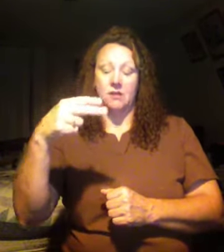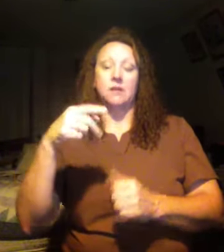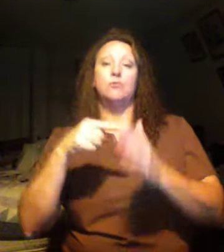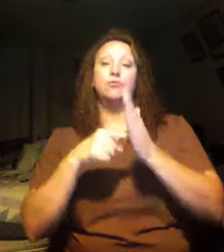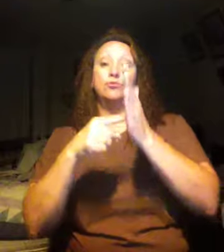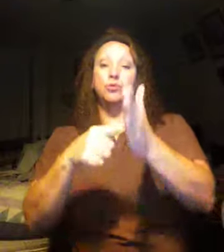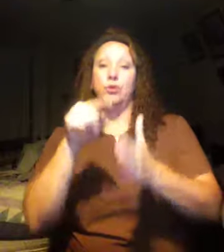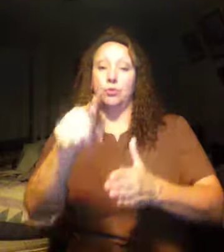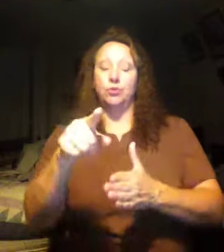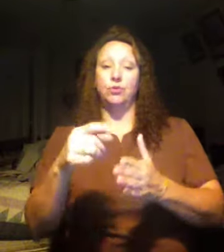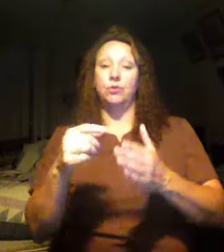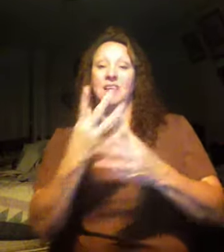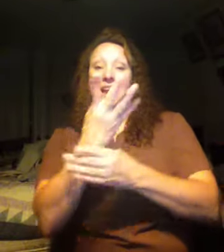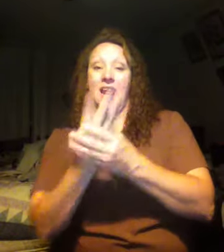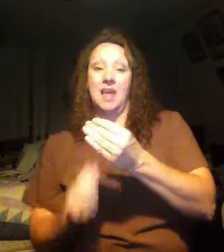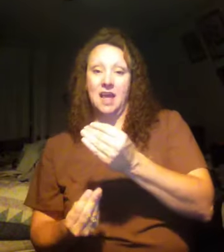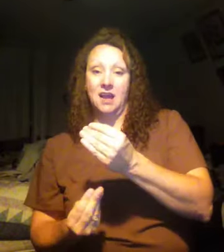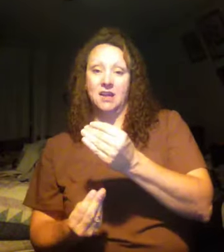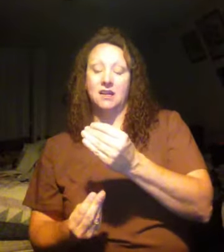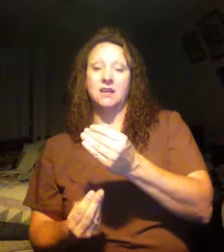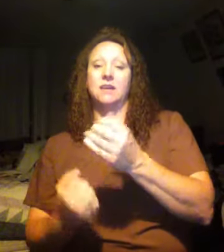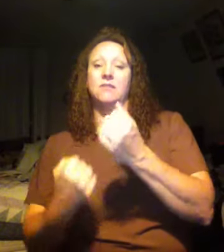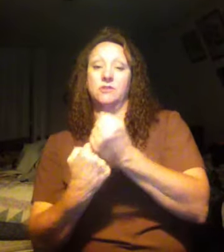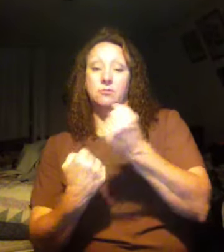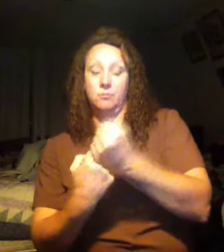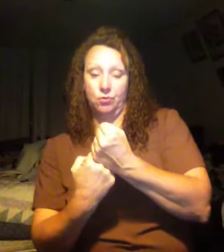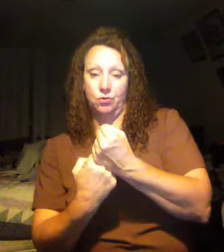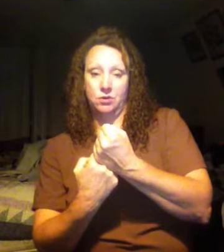2/5, put lines through those 2/5.